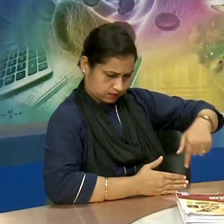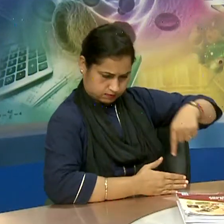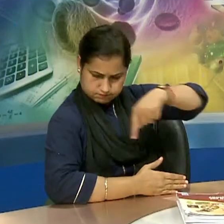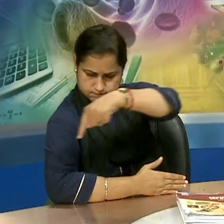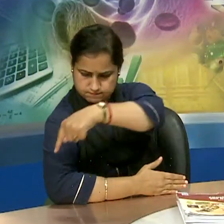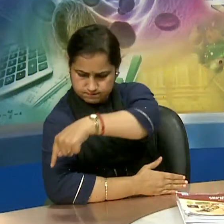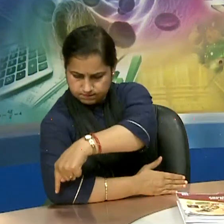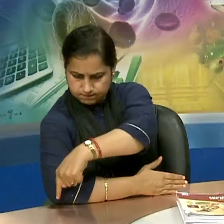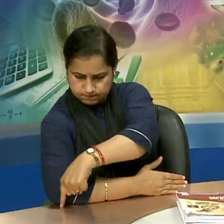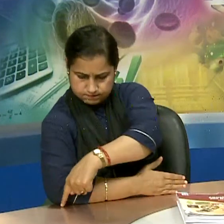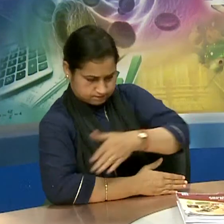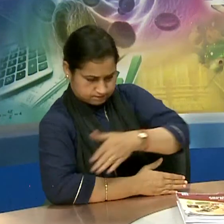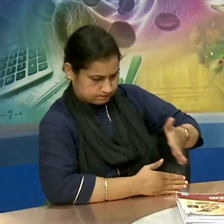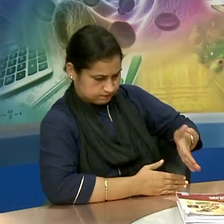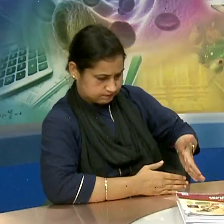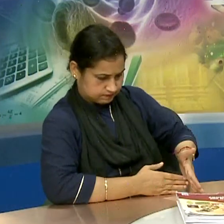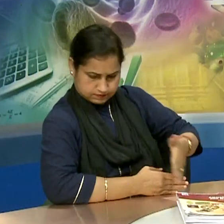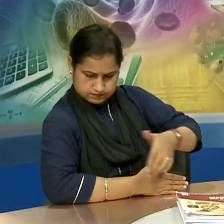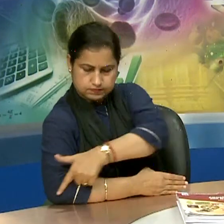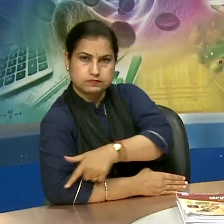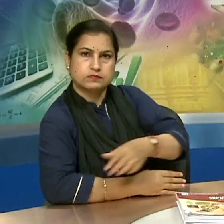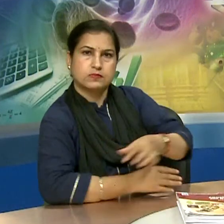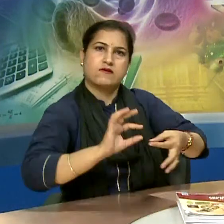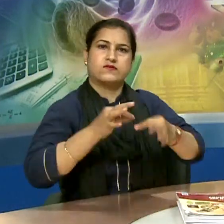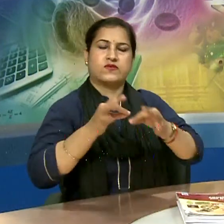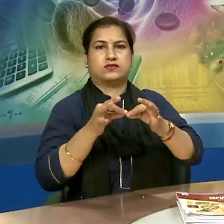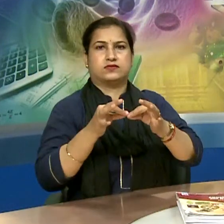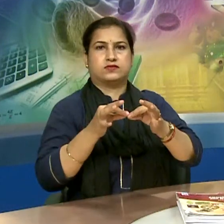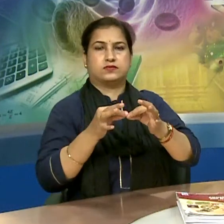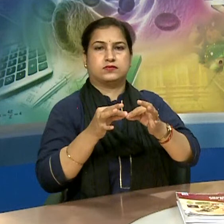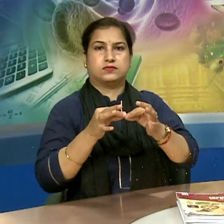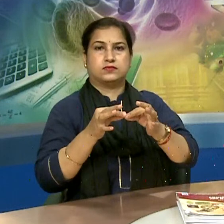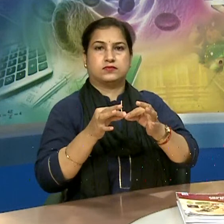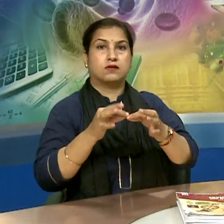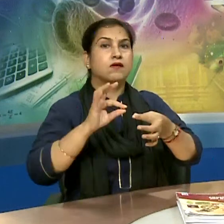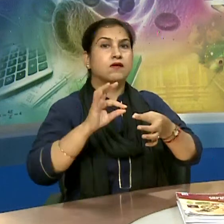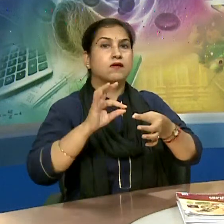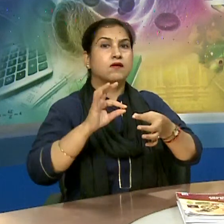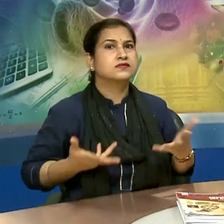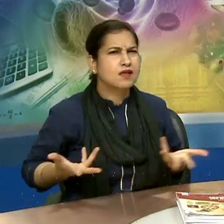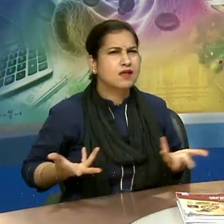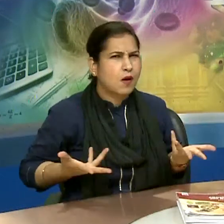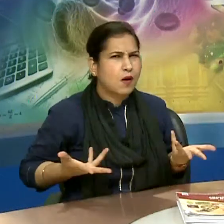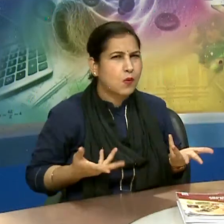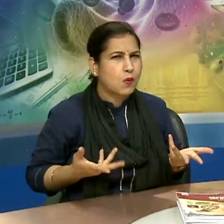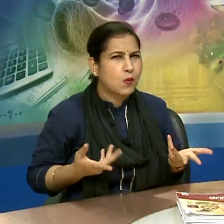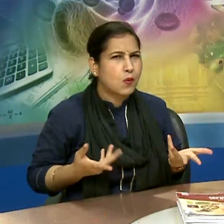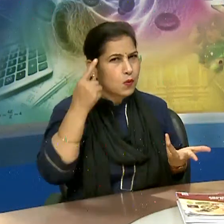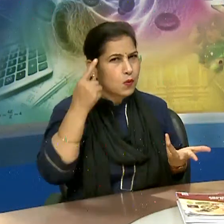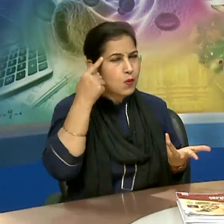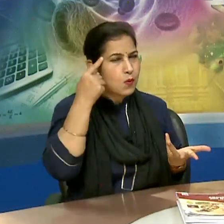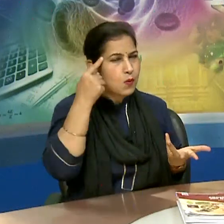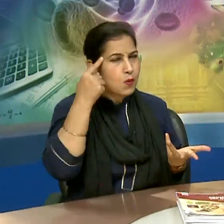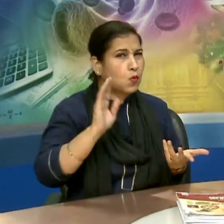of the pharaoh ruling Egypt at that time.